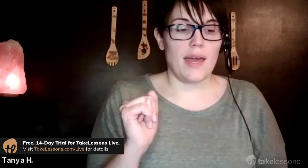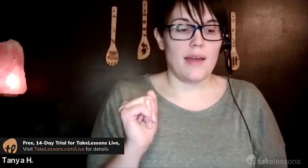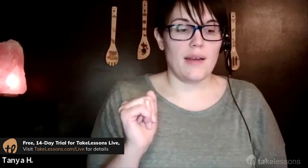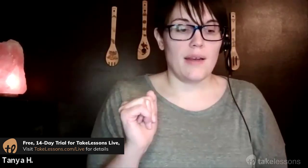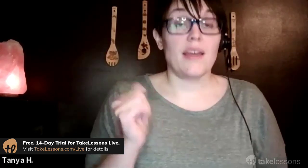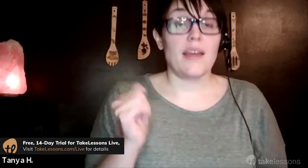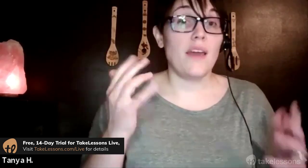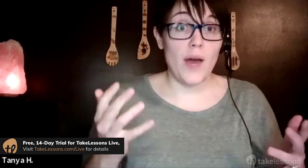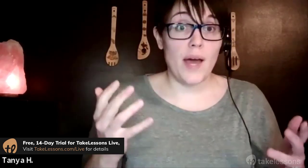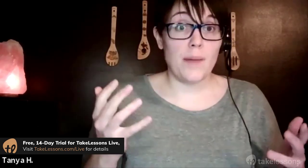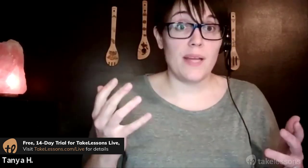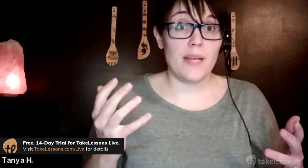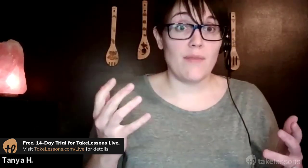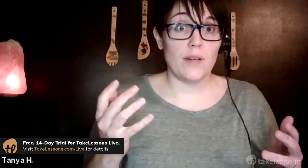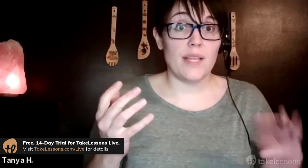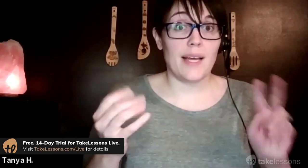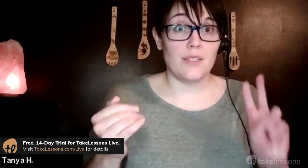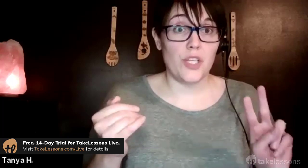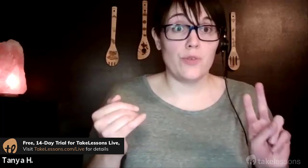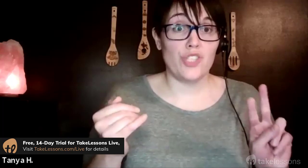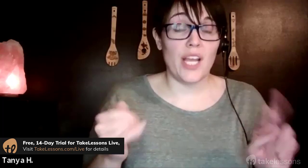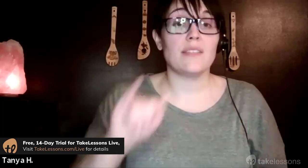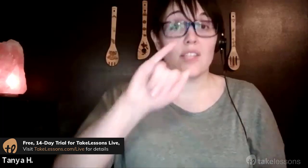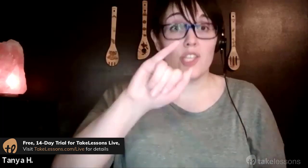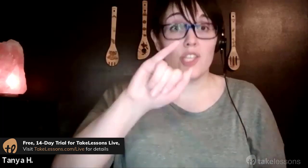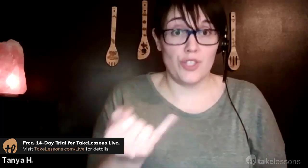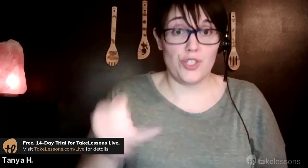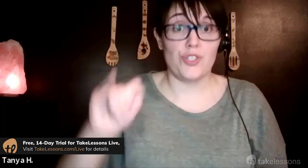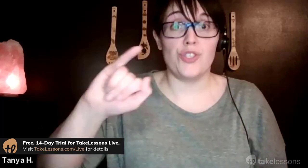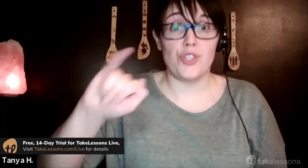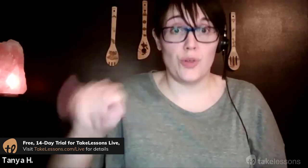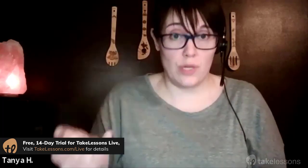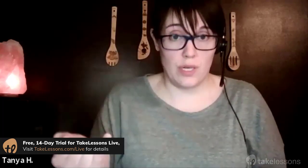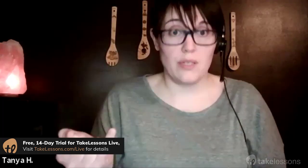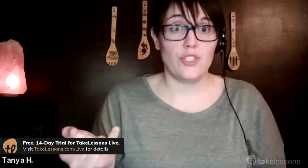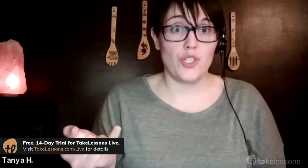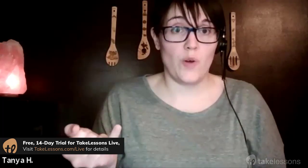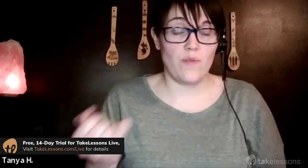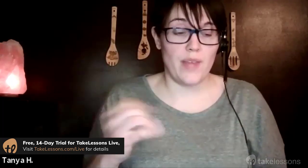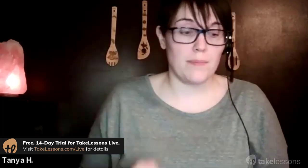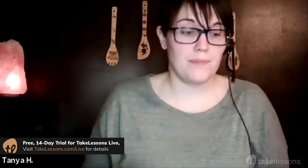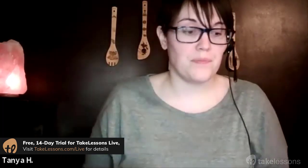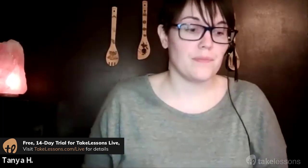And if you happen to have a word that had two J's, you would do two of them.